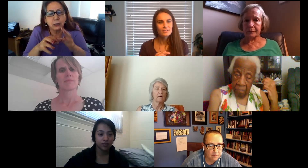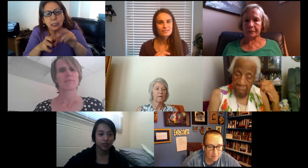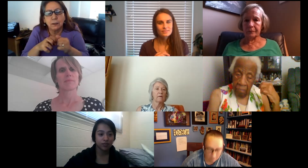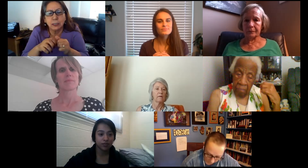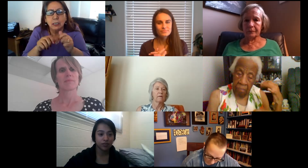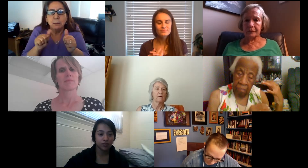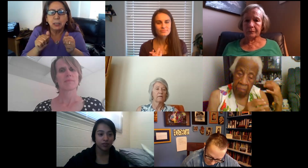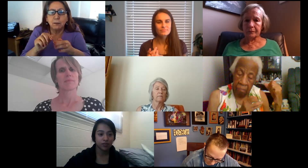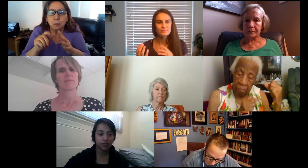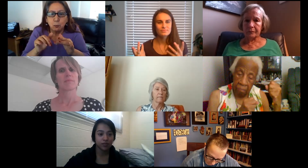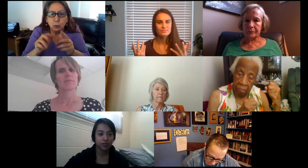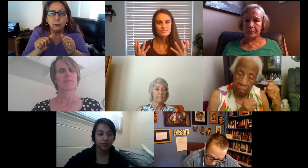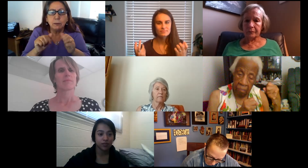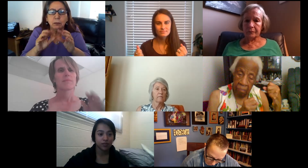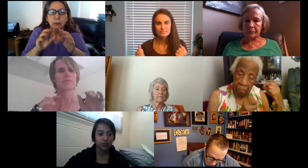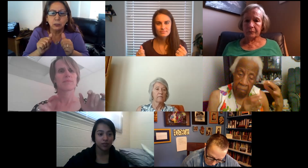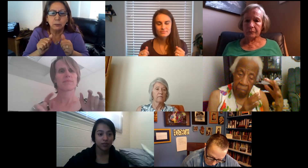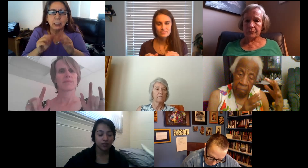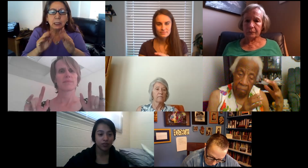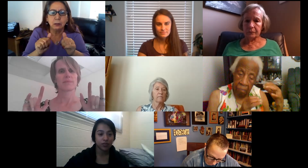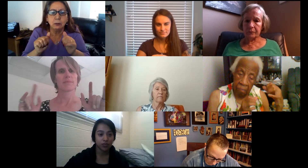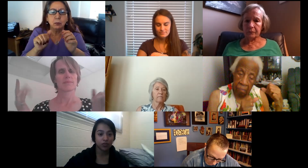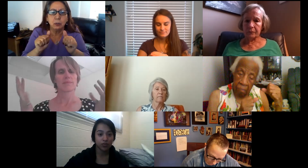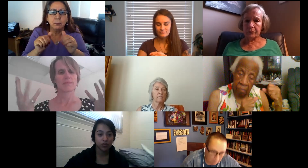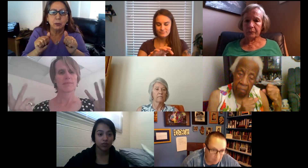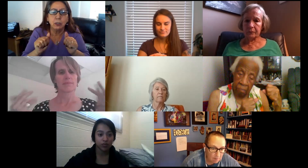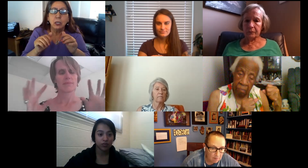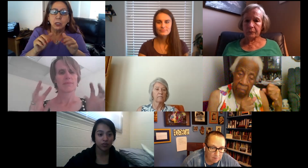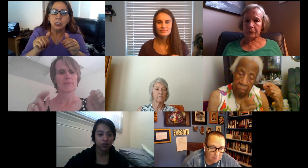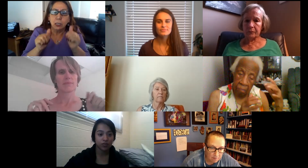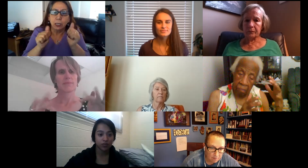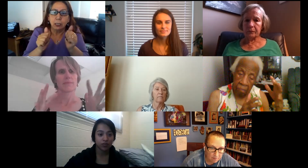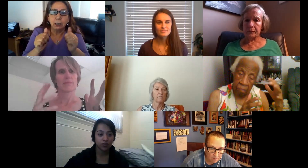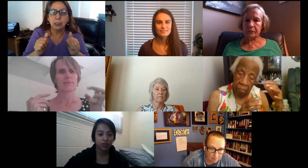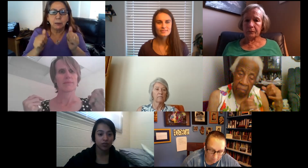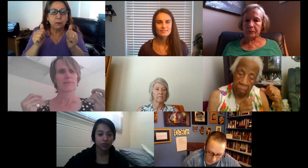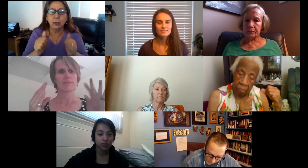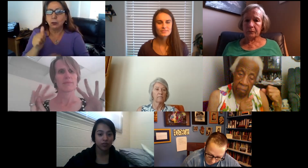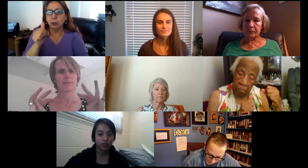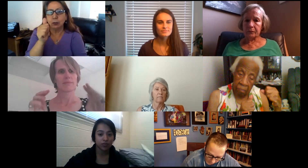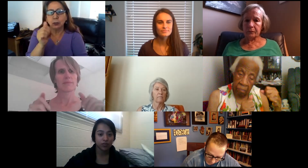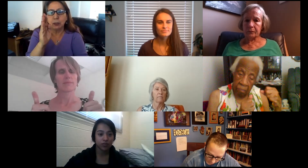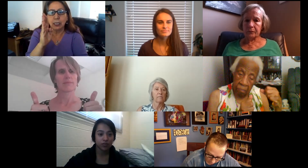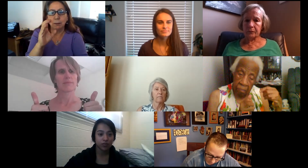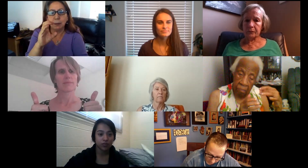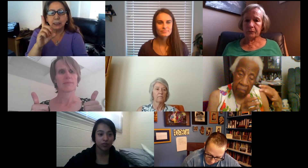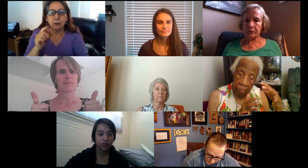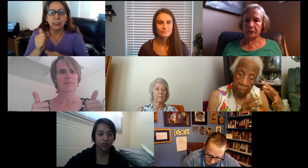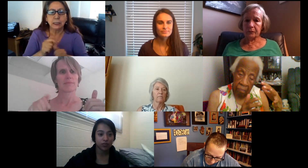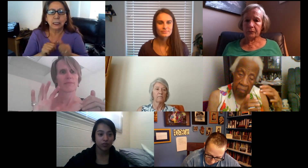have this. But if you move them little by little, more and more, like before, I only used to be ABC with this hand. Now I